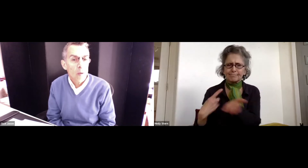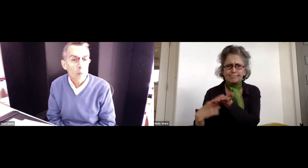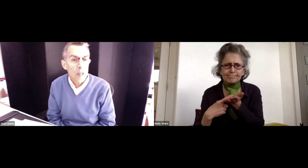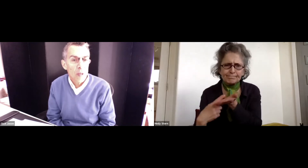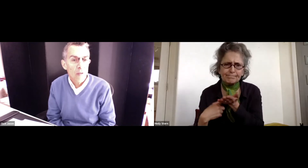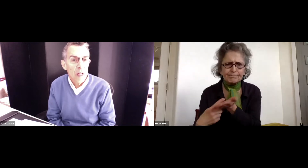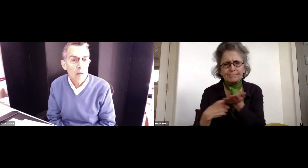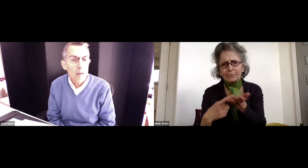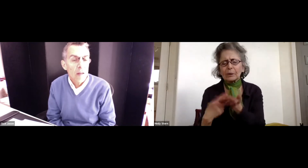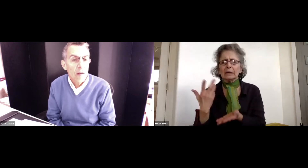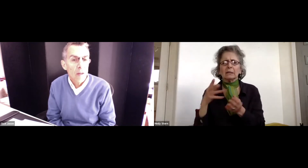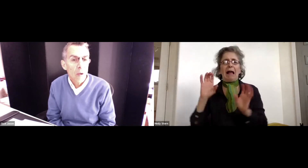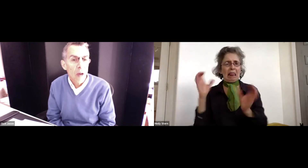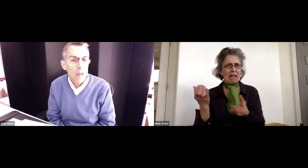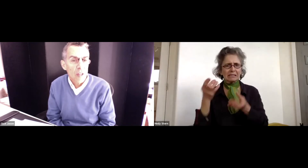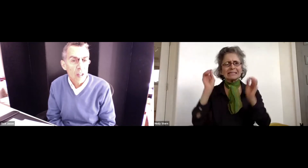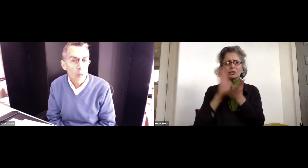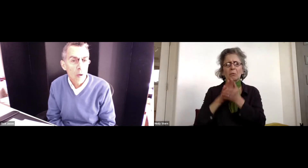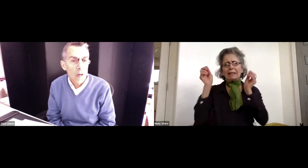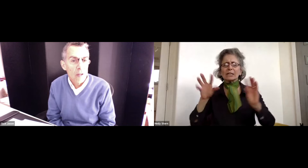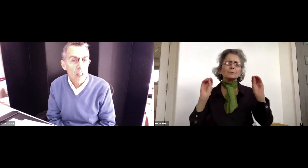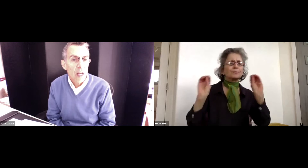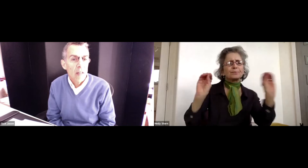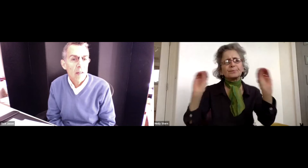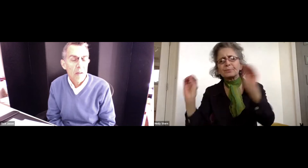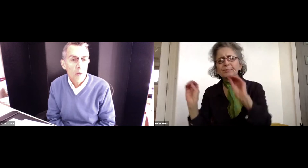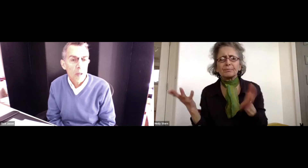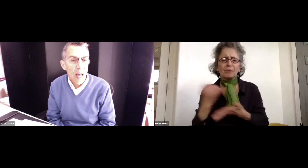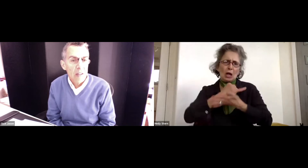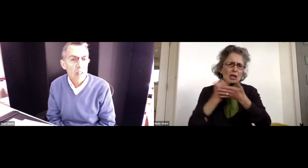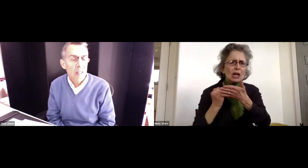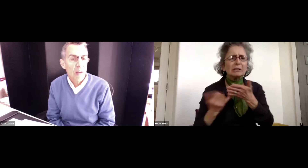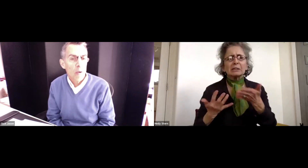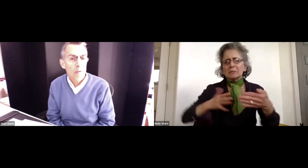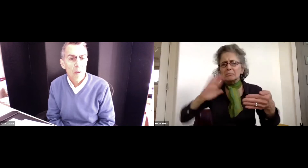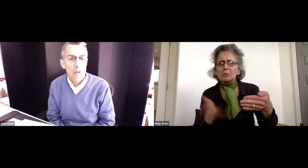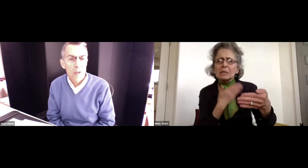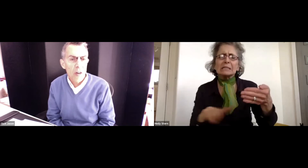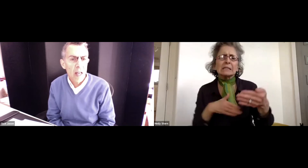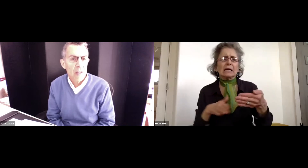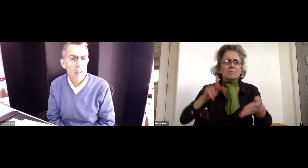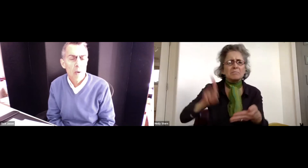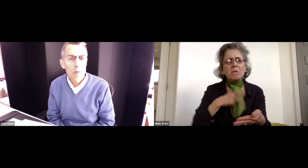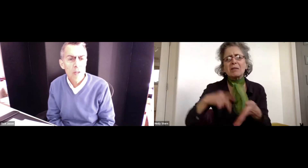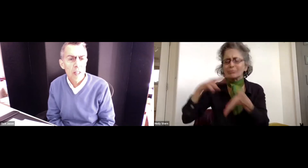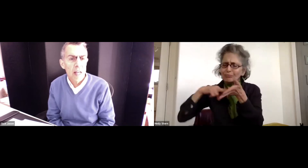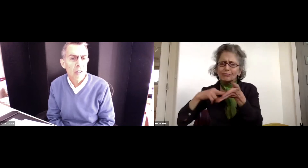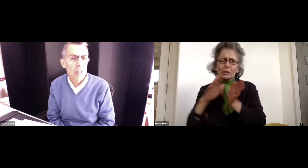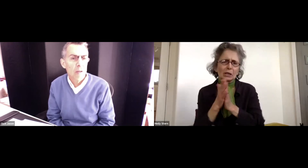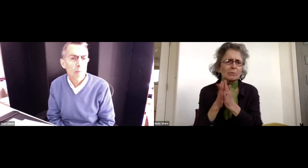treated fine. And though after discussion with lawyers, and that there were classes, and there was art classes, and there were music classes, and there was